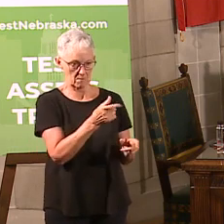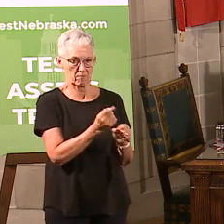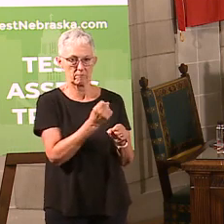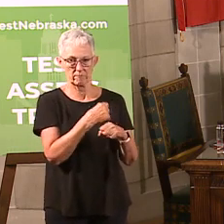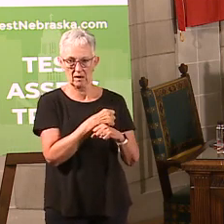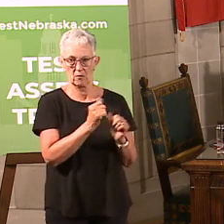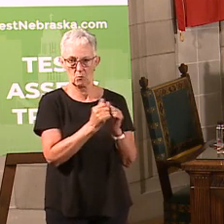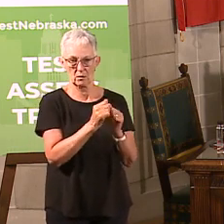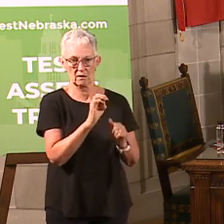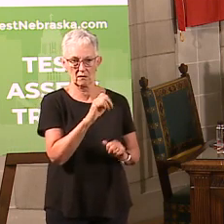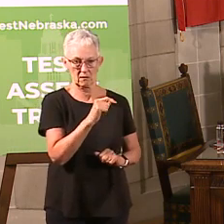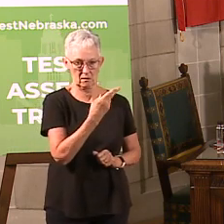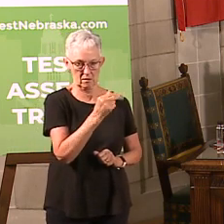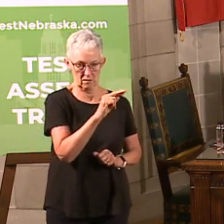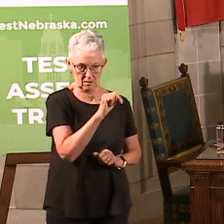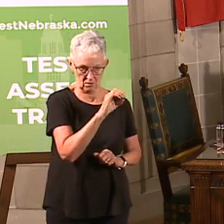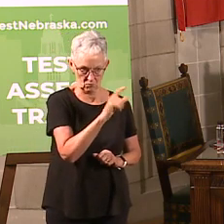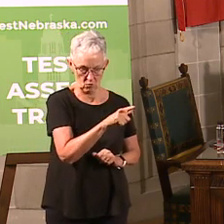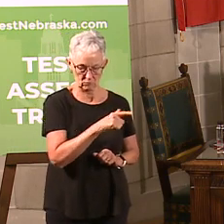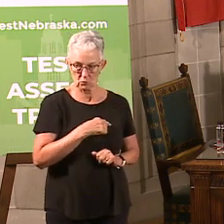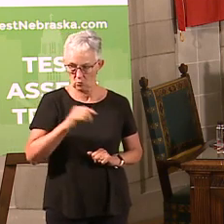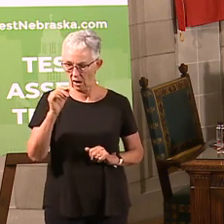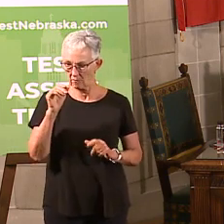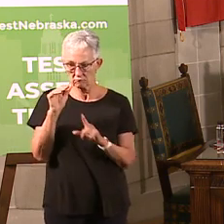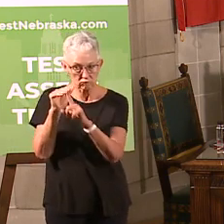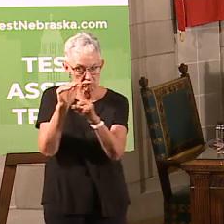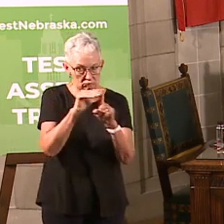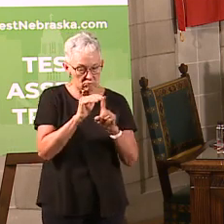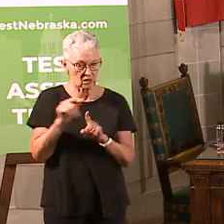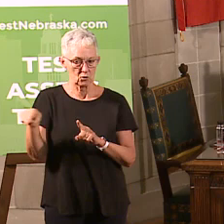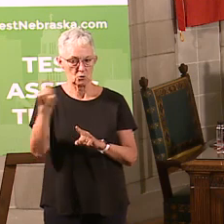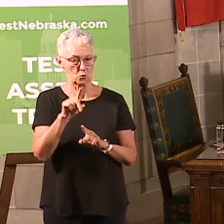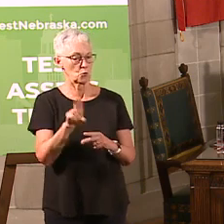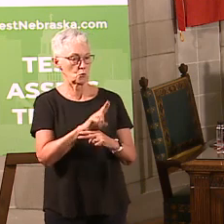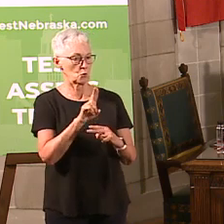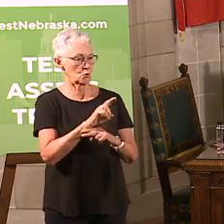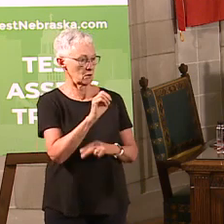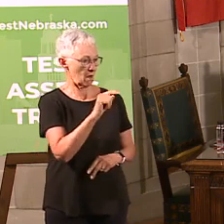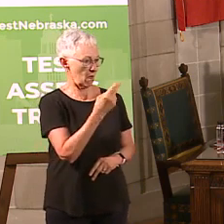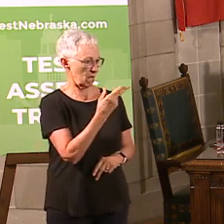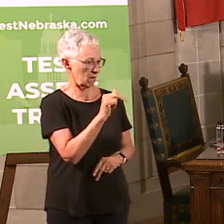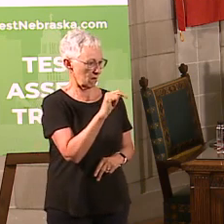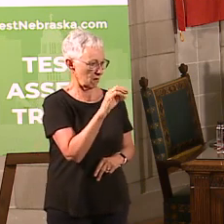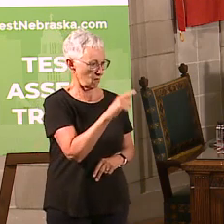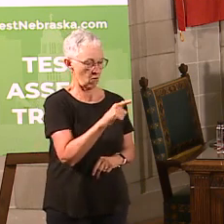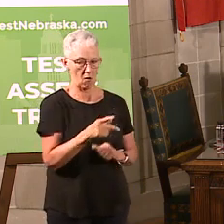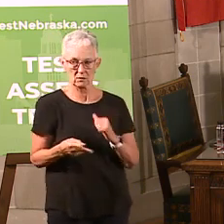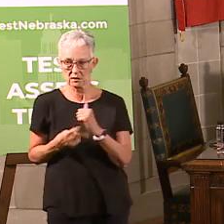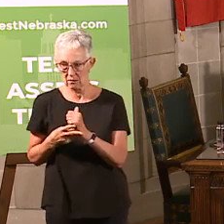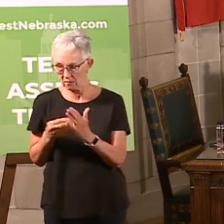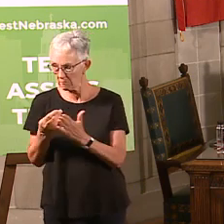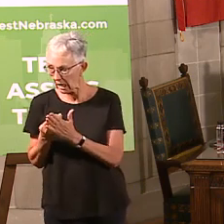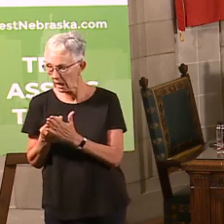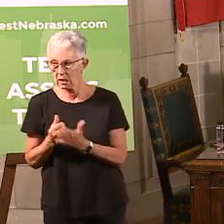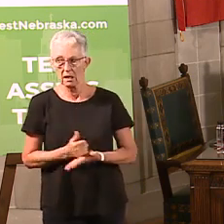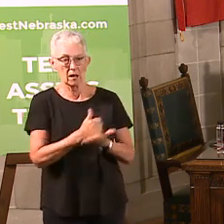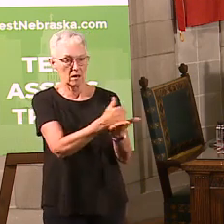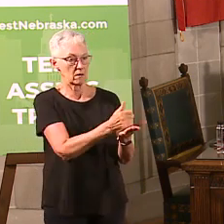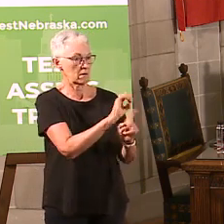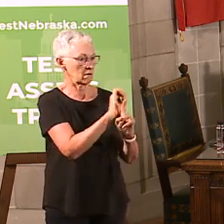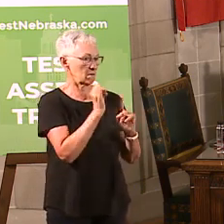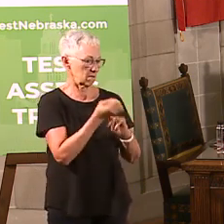so I want to remind people, go fill up with ethanol. You're going to save money at the pump. Great for the environment. Helps our farmers and